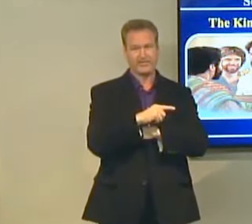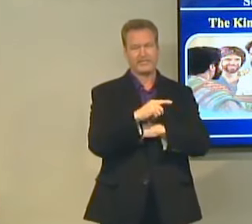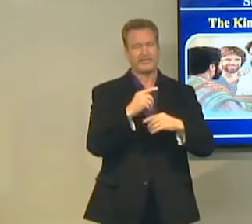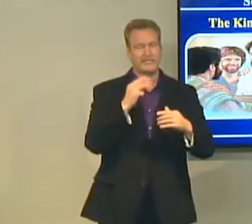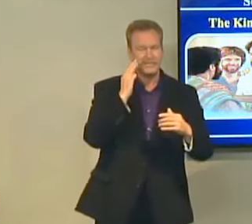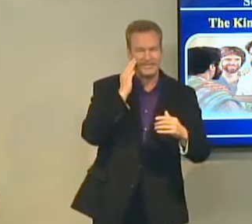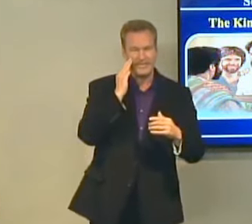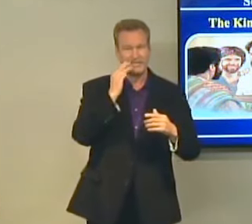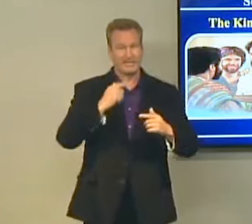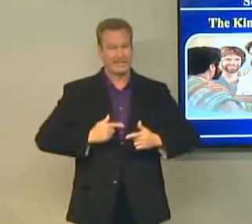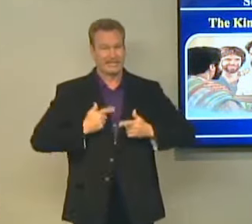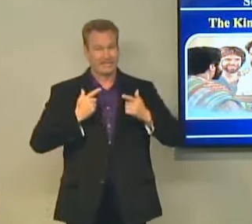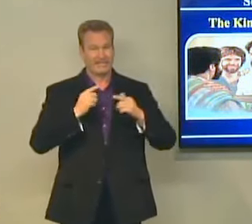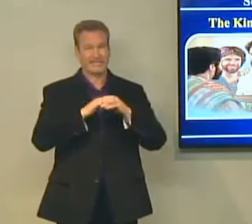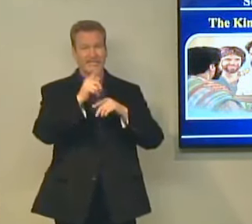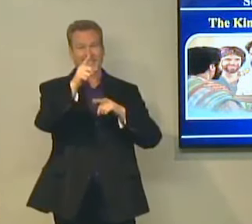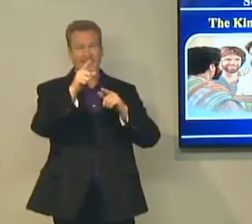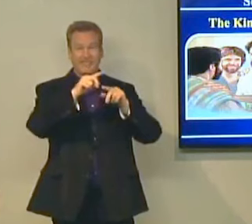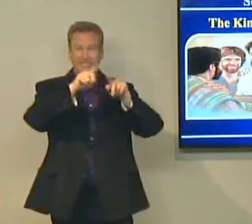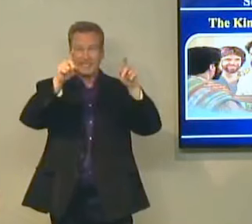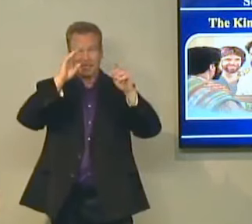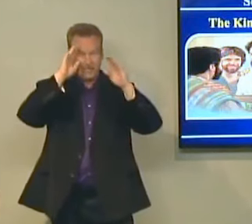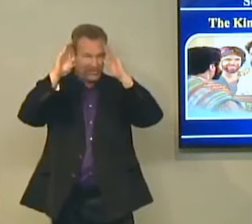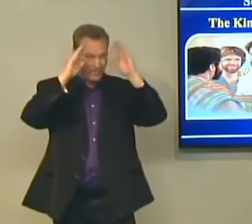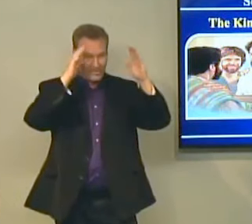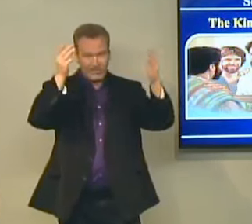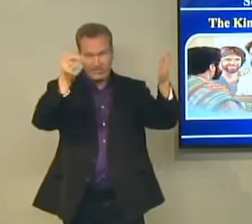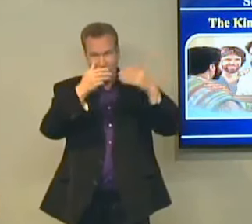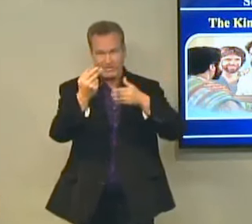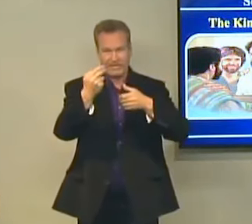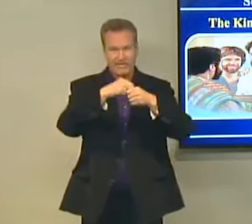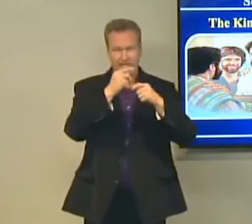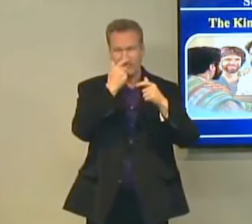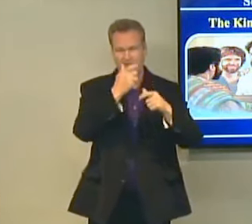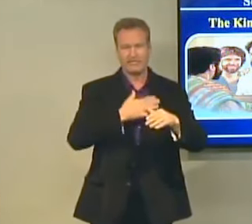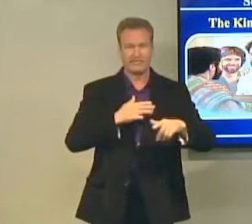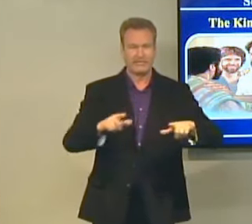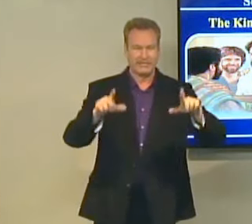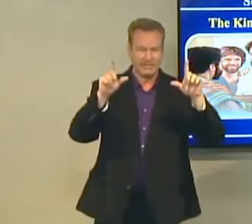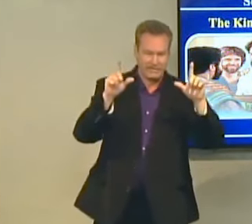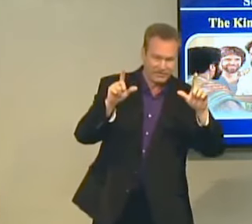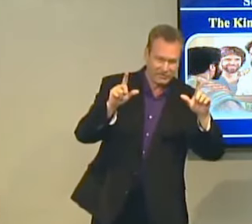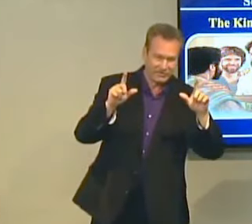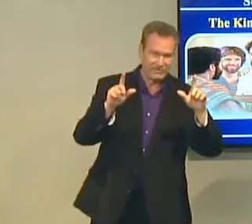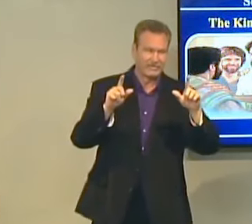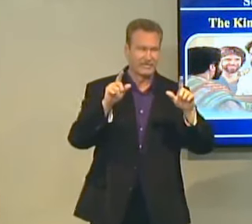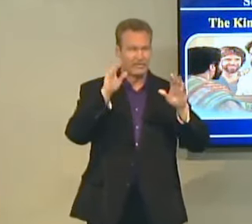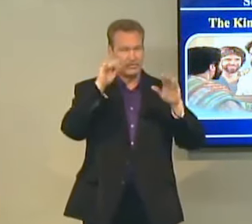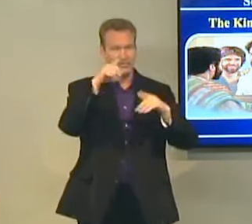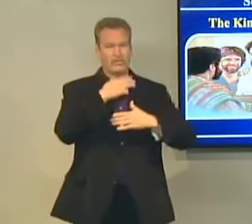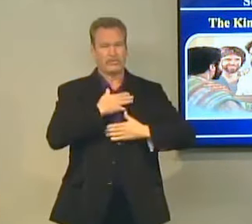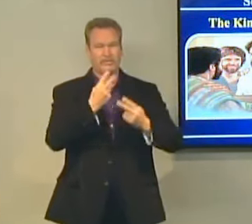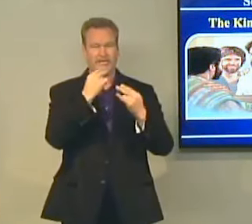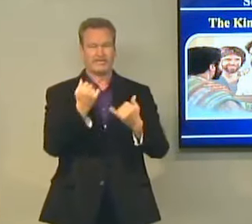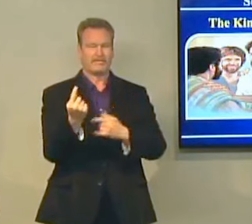Thank you so much for everyone for joining us today, and thank you to everyone on livestream,